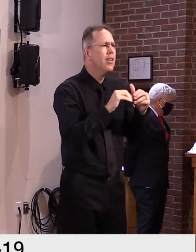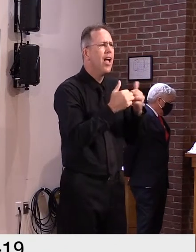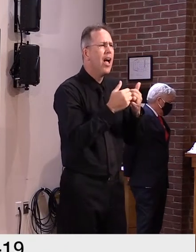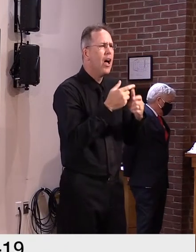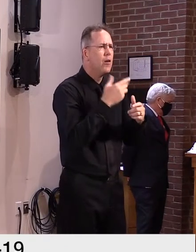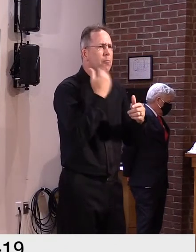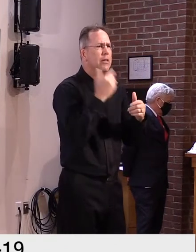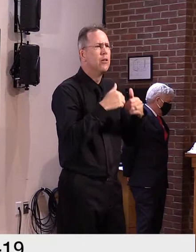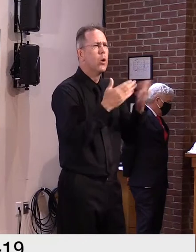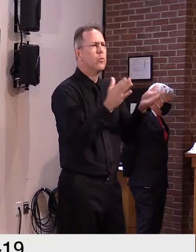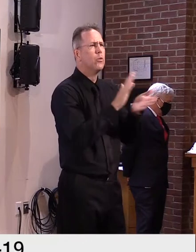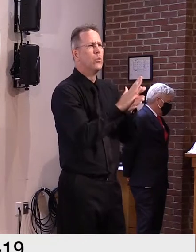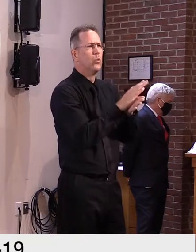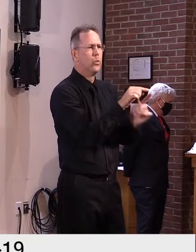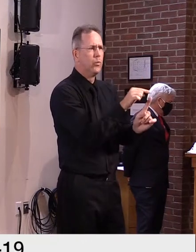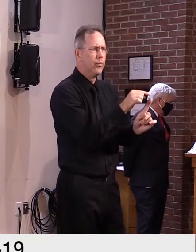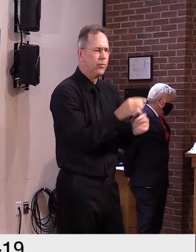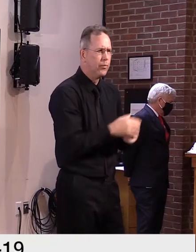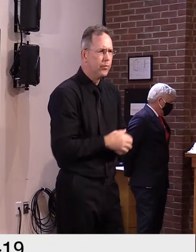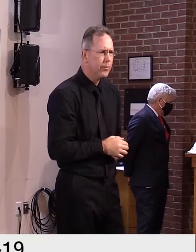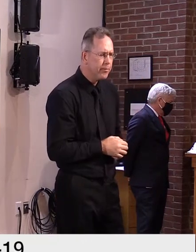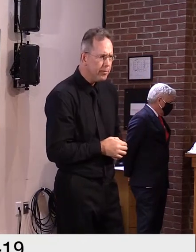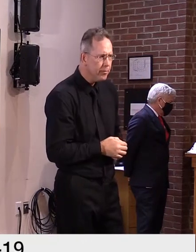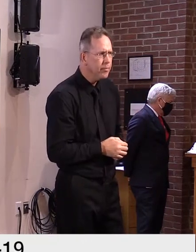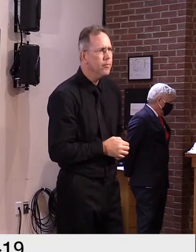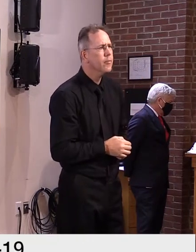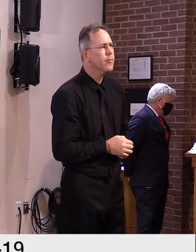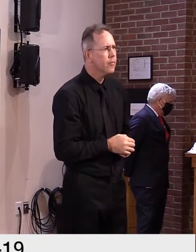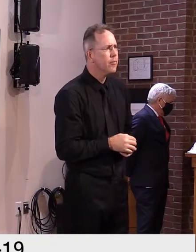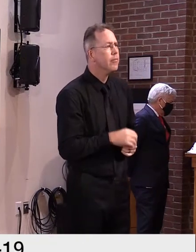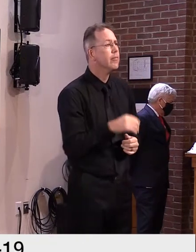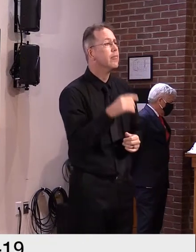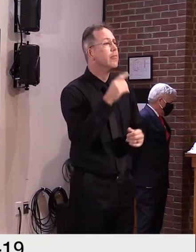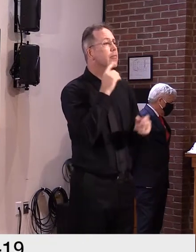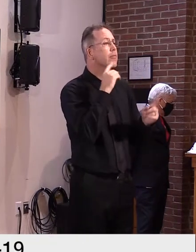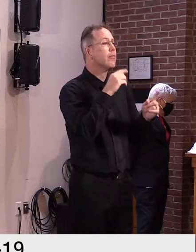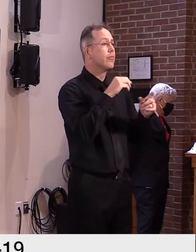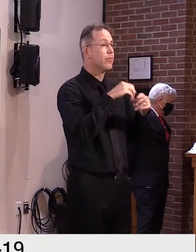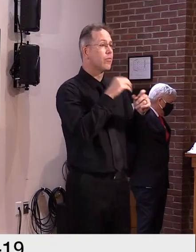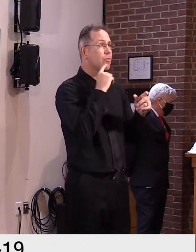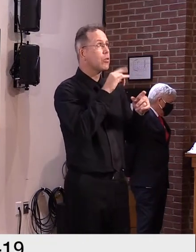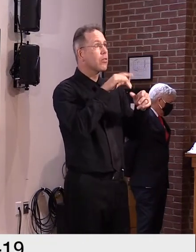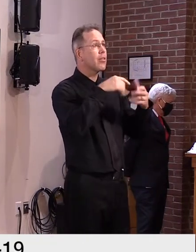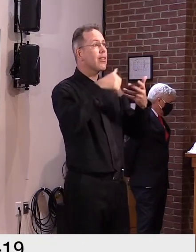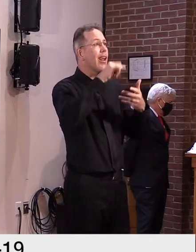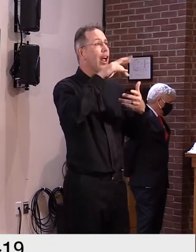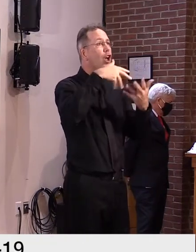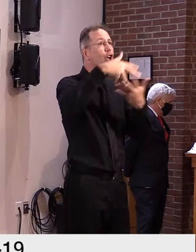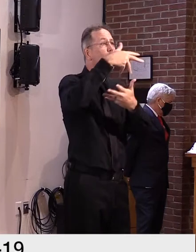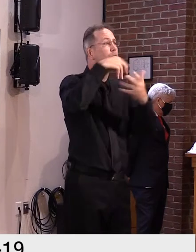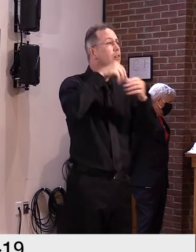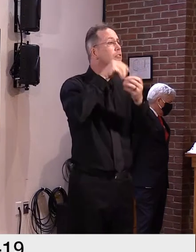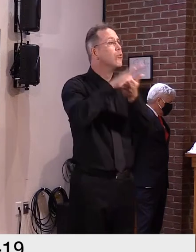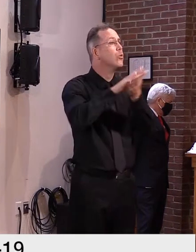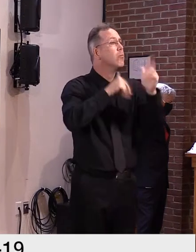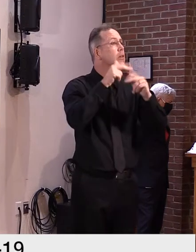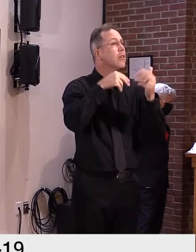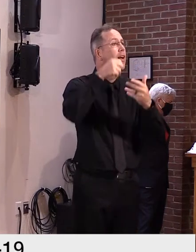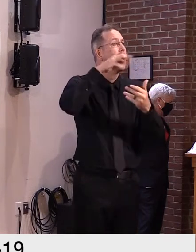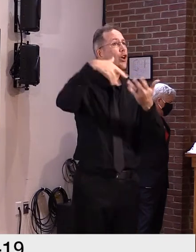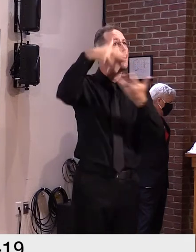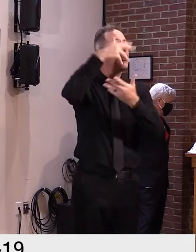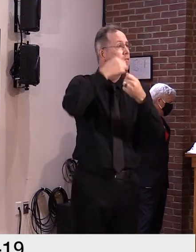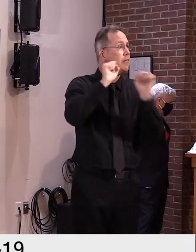was closed as a result of indoor air quality concerns, but we're awaiting a full set of sample results, not only